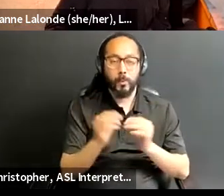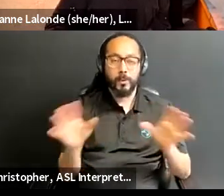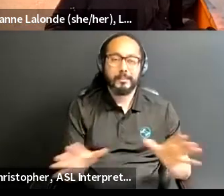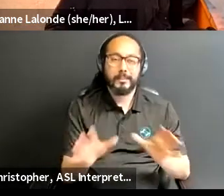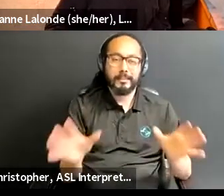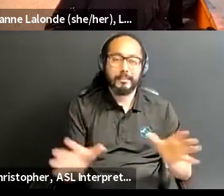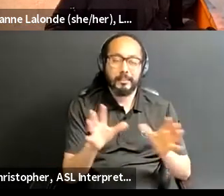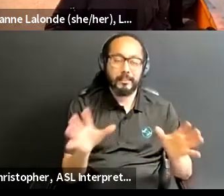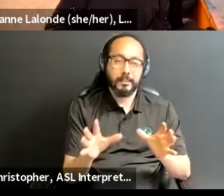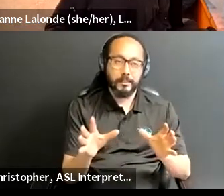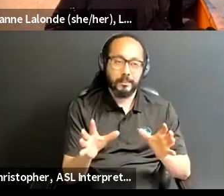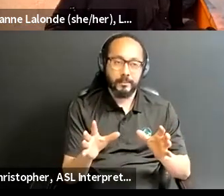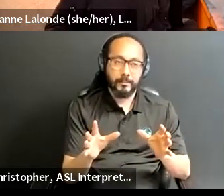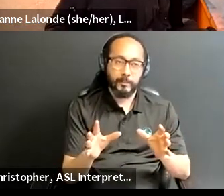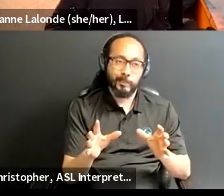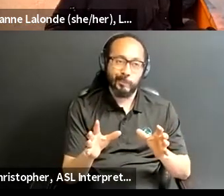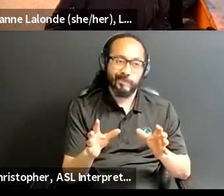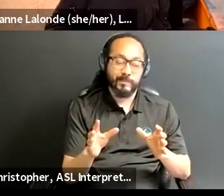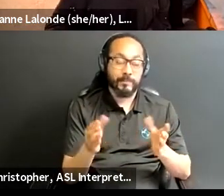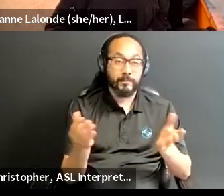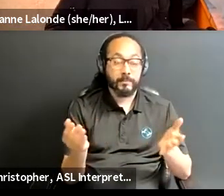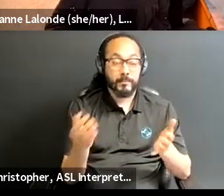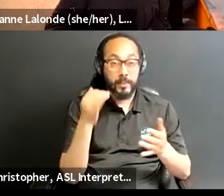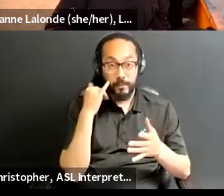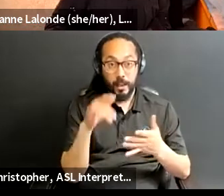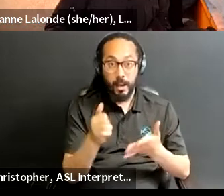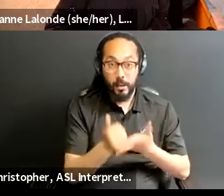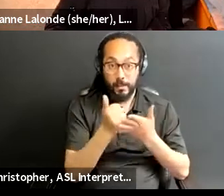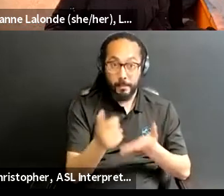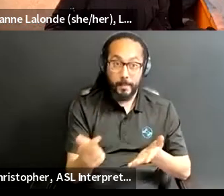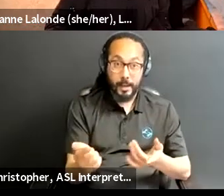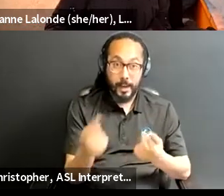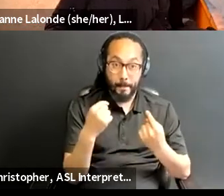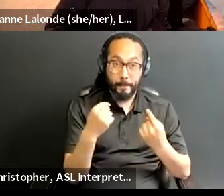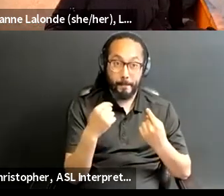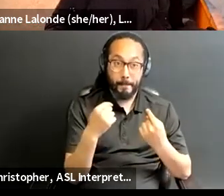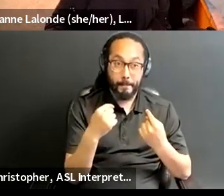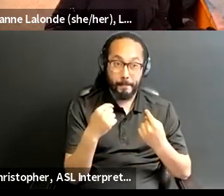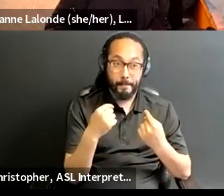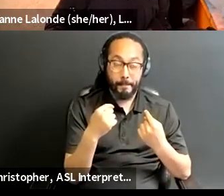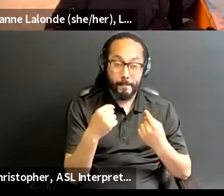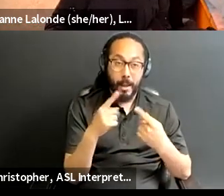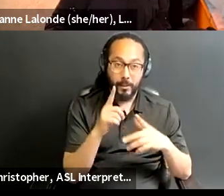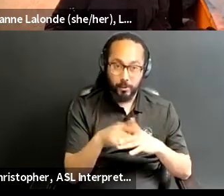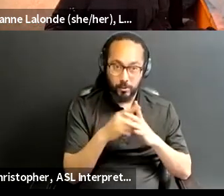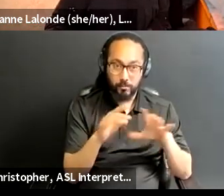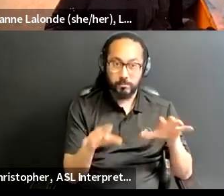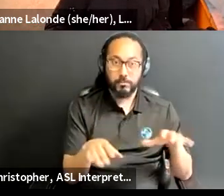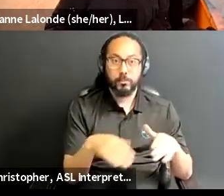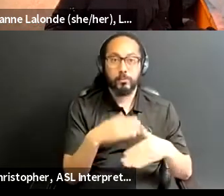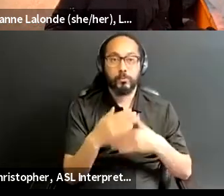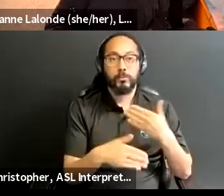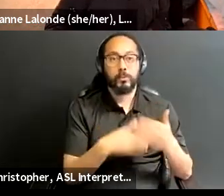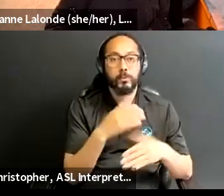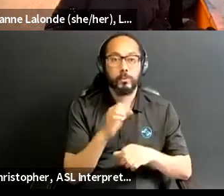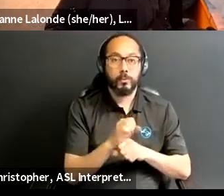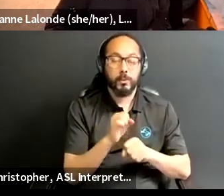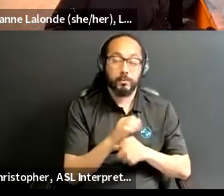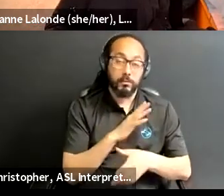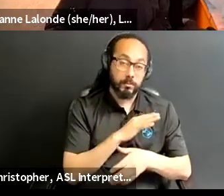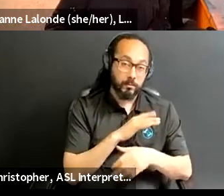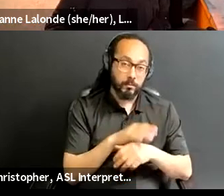And if that gets them in and gets them starting to do the work. And they're often